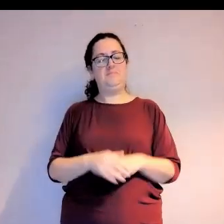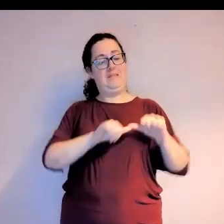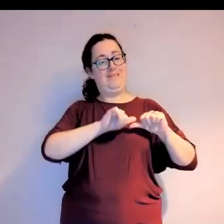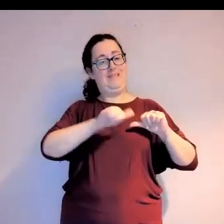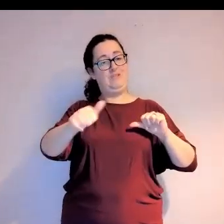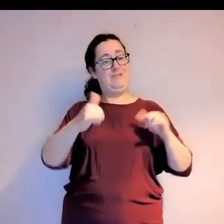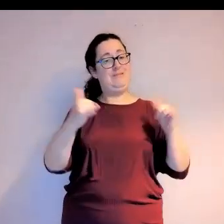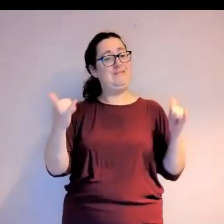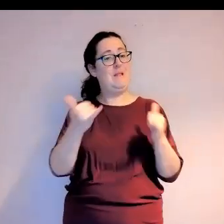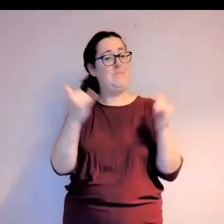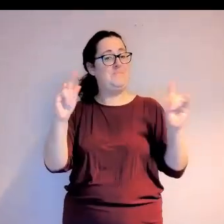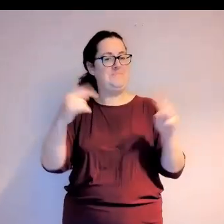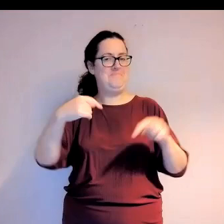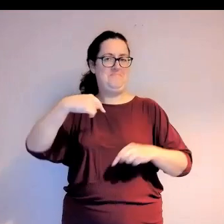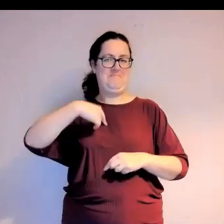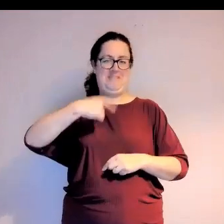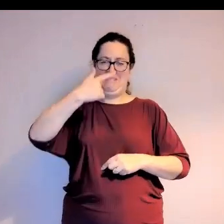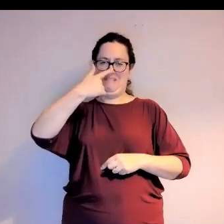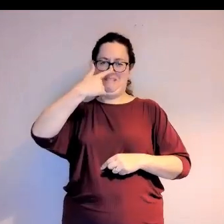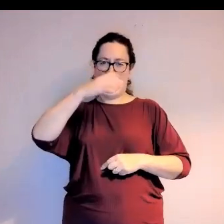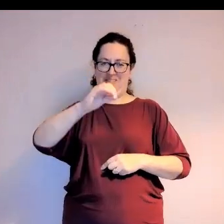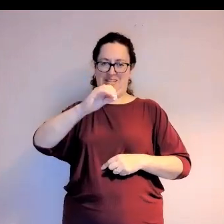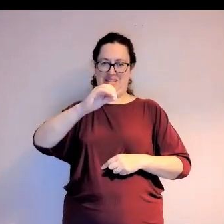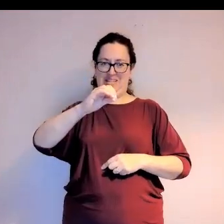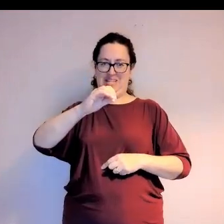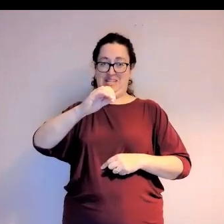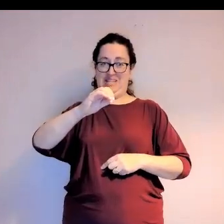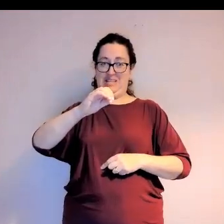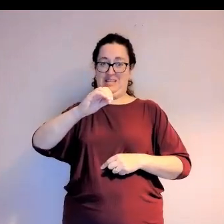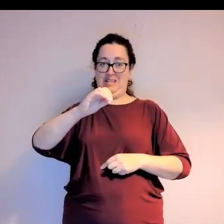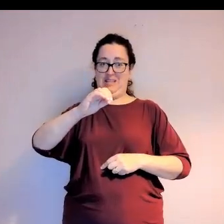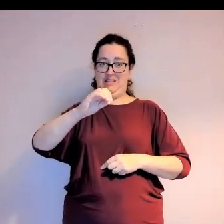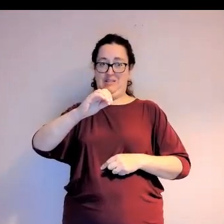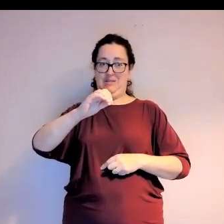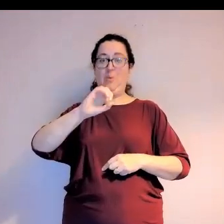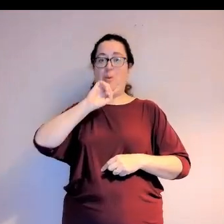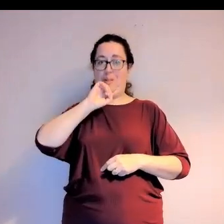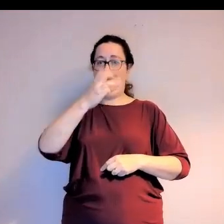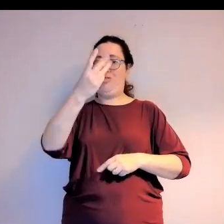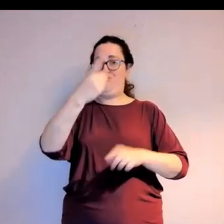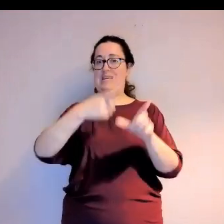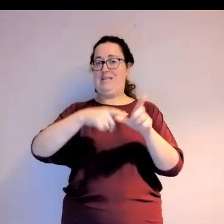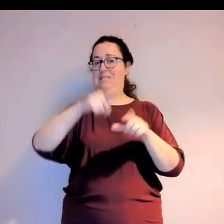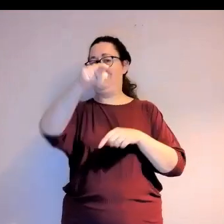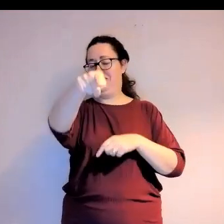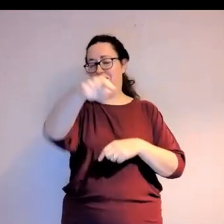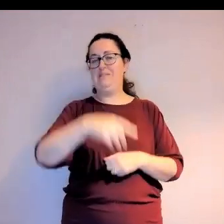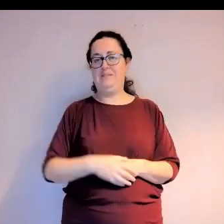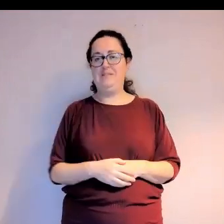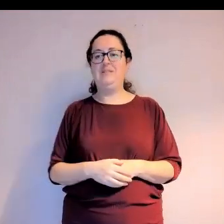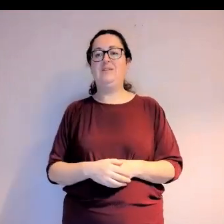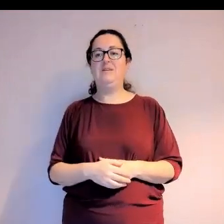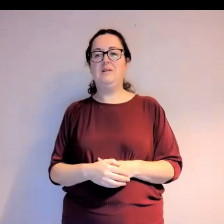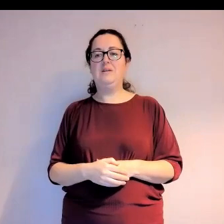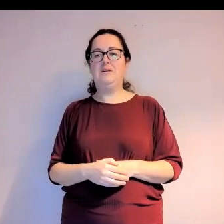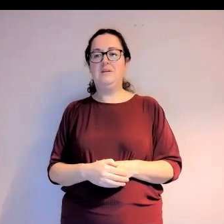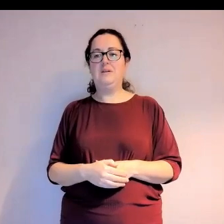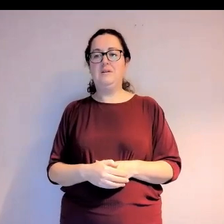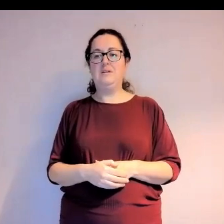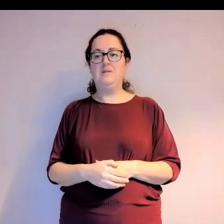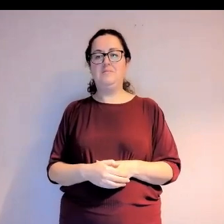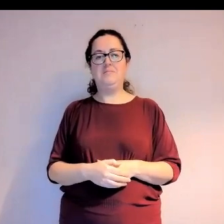my 70th birthday, which will be 3 years from now. The poem has